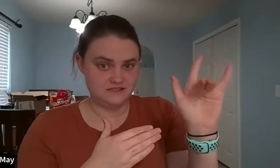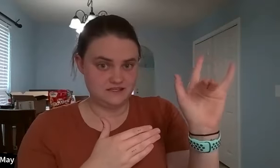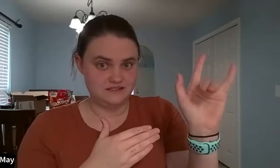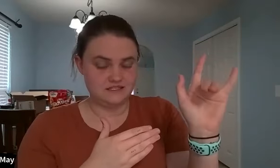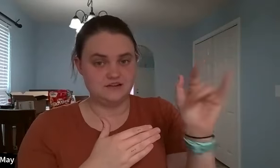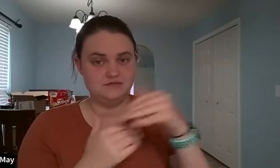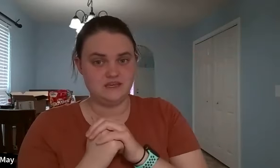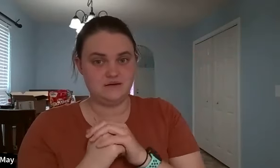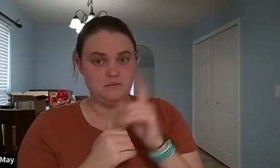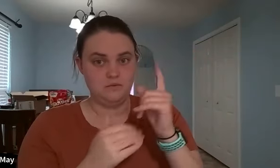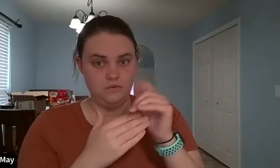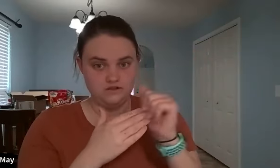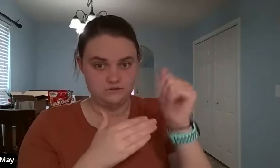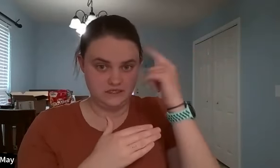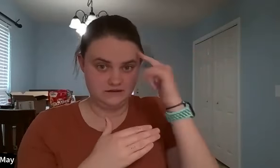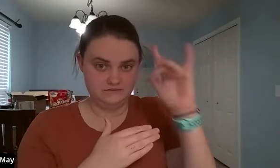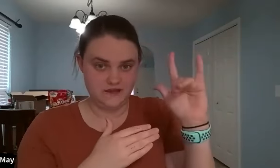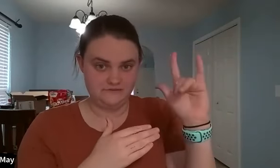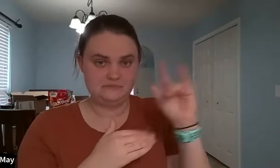$1.25, that's how you would say it. 125.